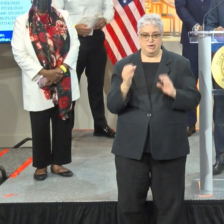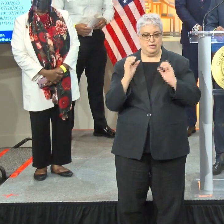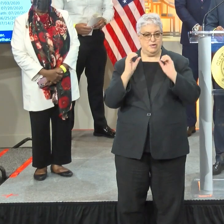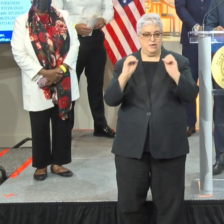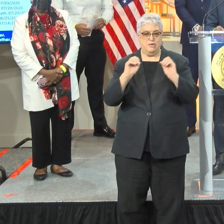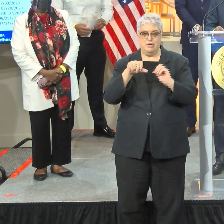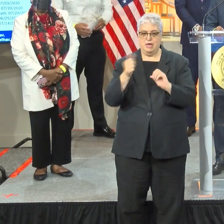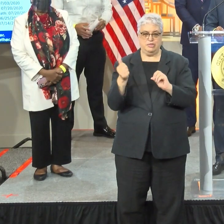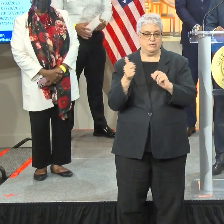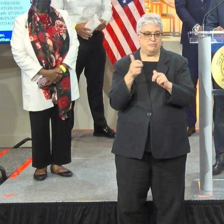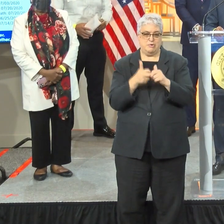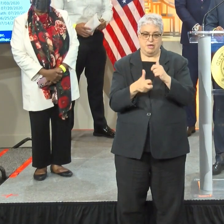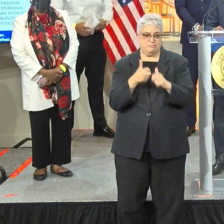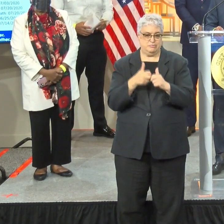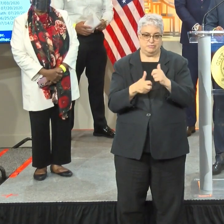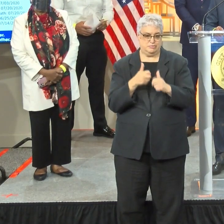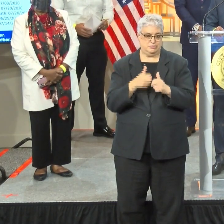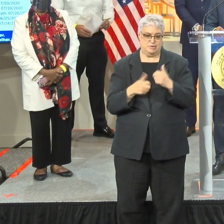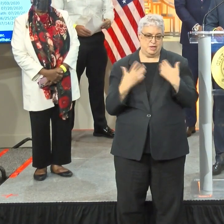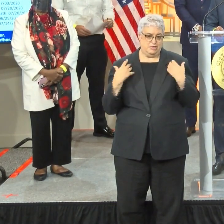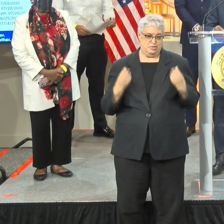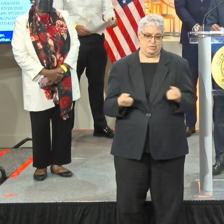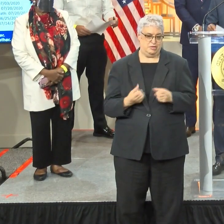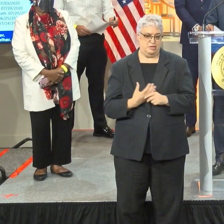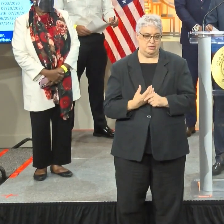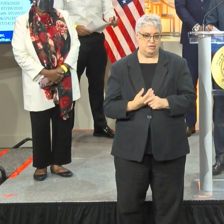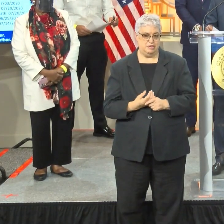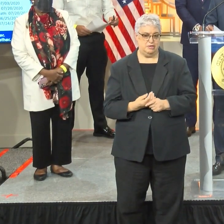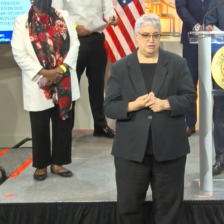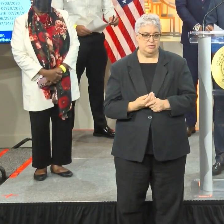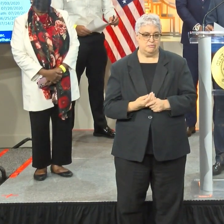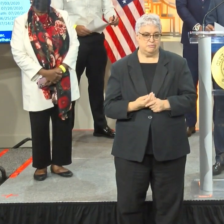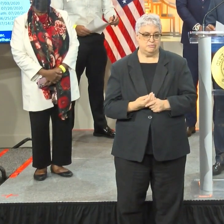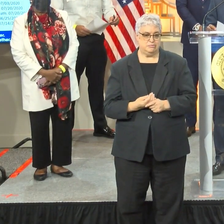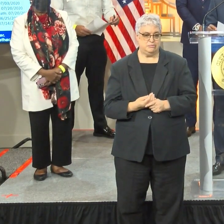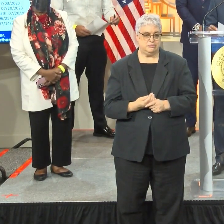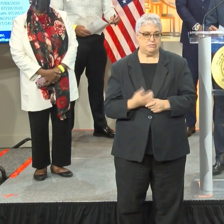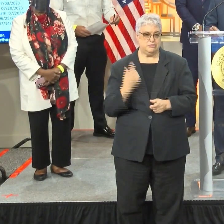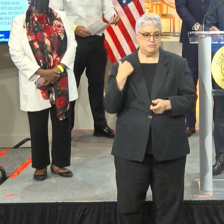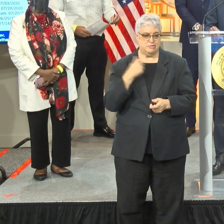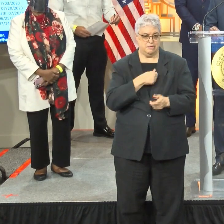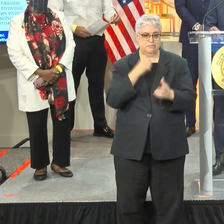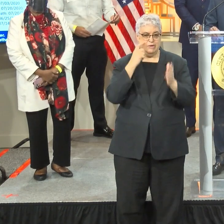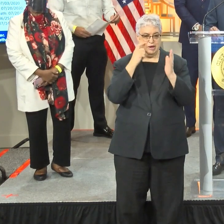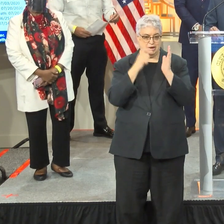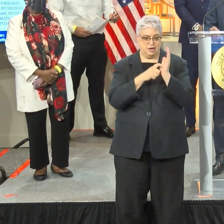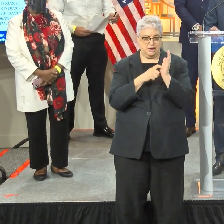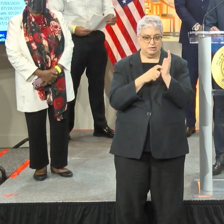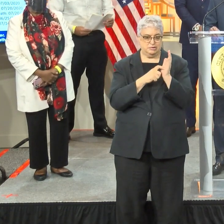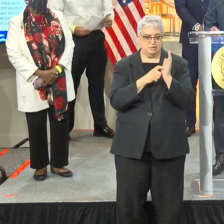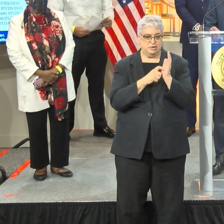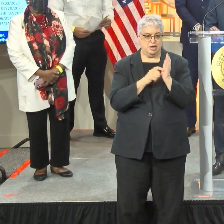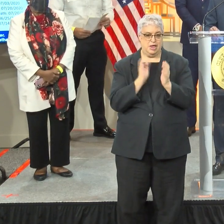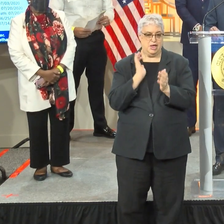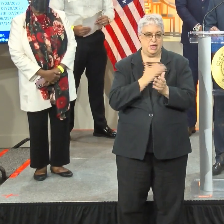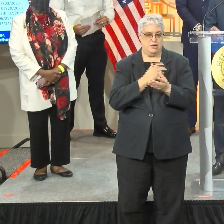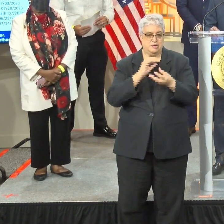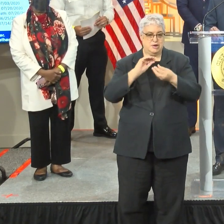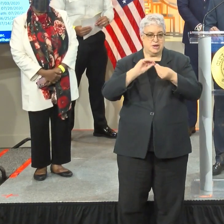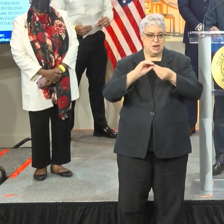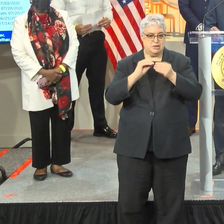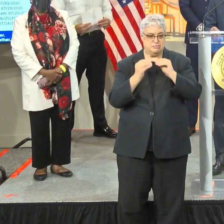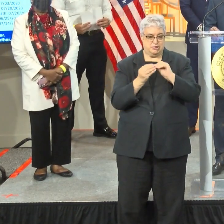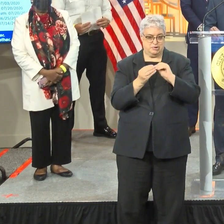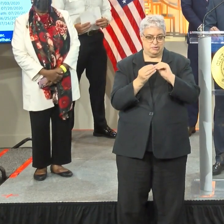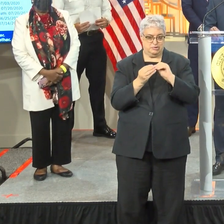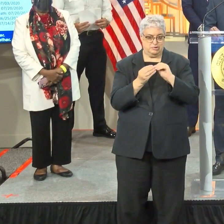with no underlying health conditions. So again, we recognize that though our numbers